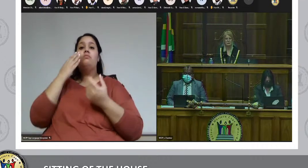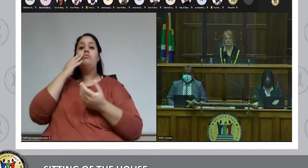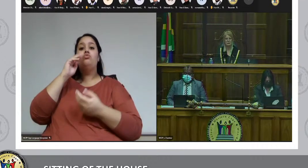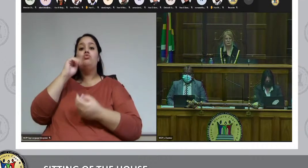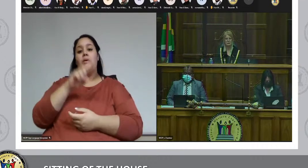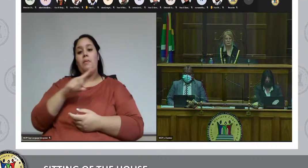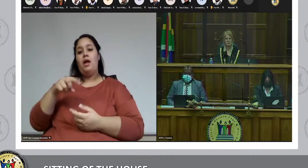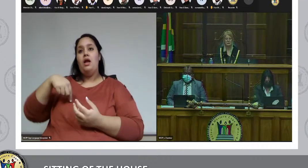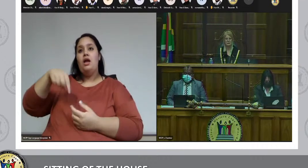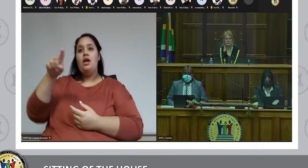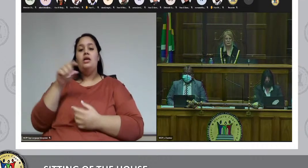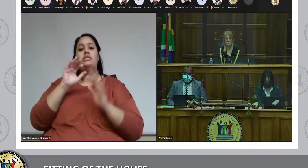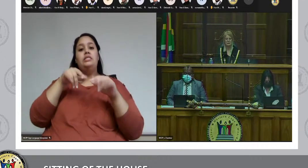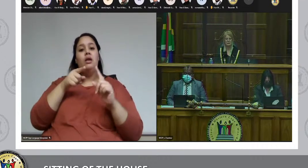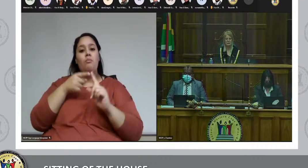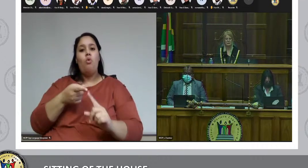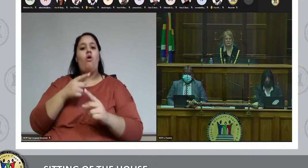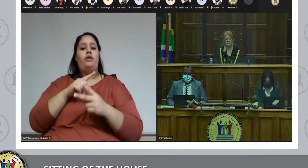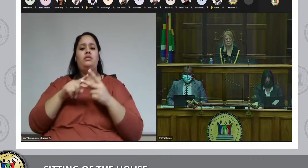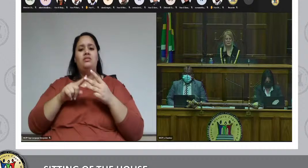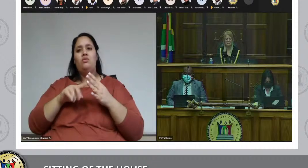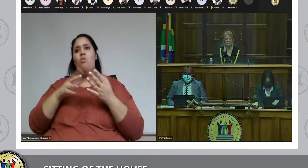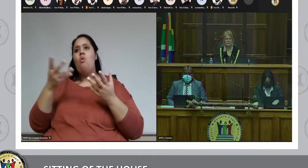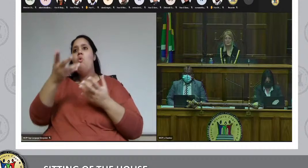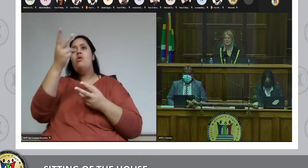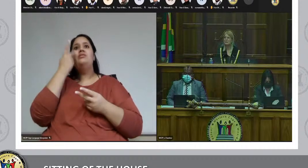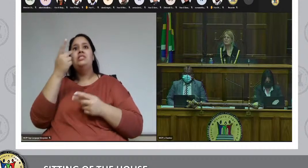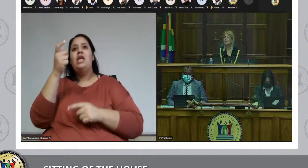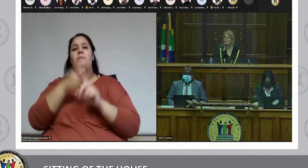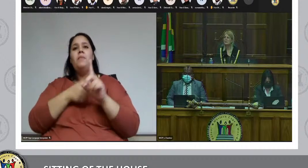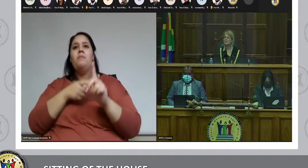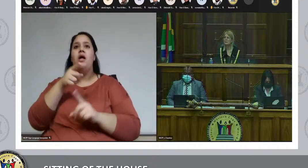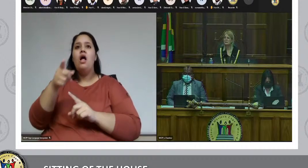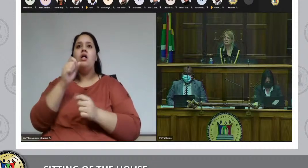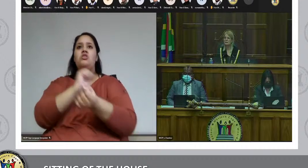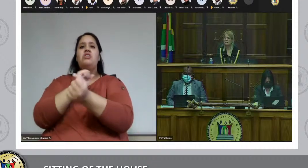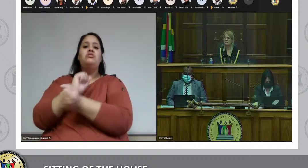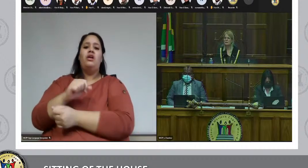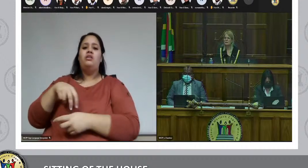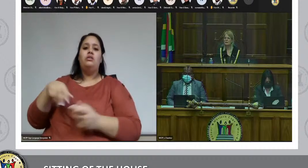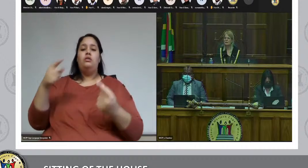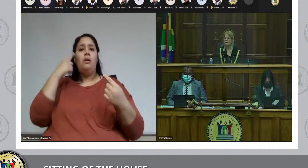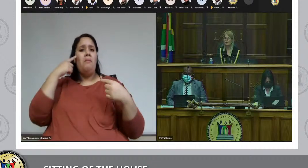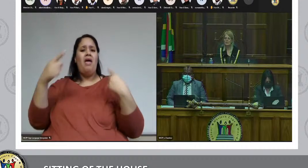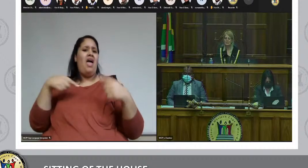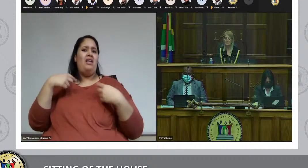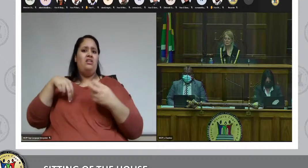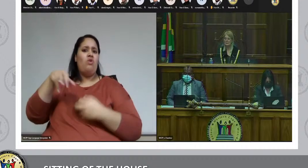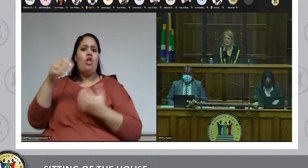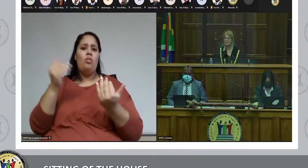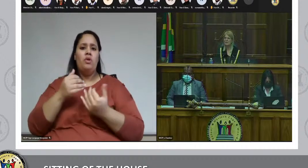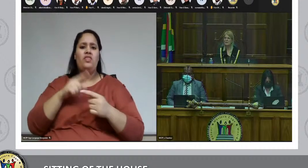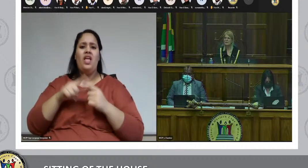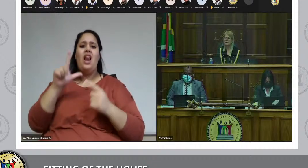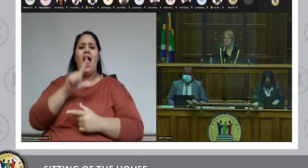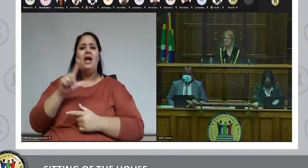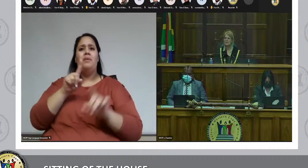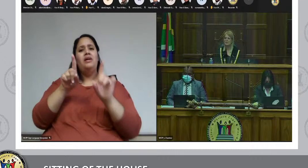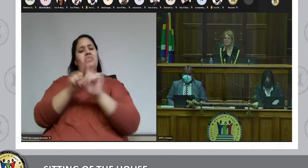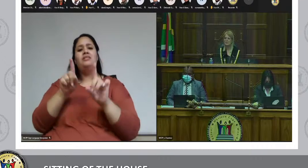then Sea Point Beach. Everywhere where he saw someone on the beach, he went ballistic. Then he went to Langabaan, the same